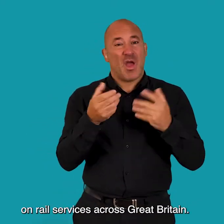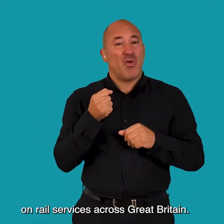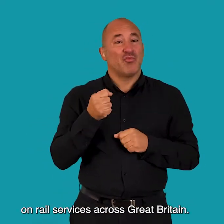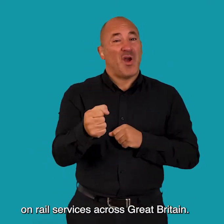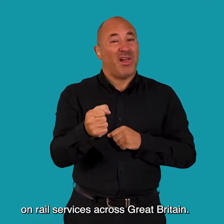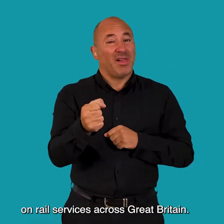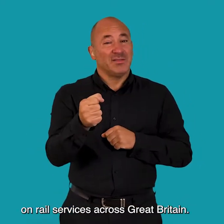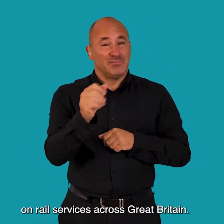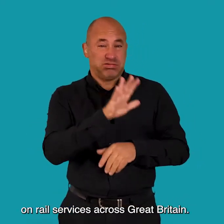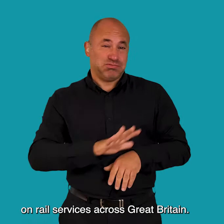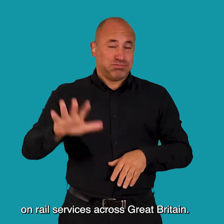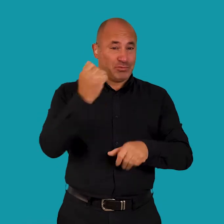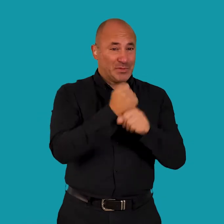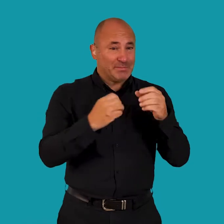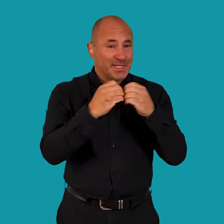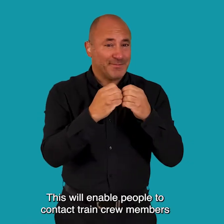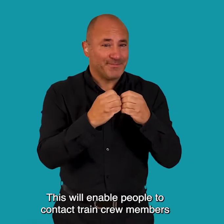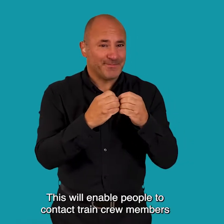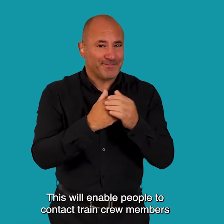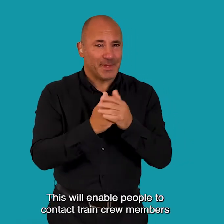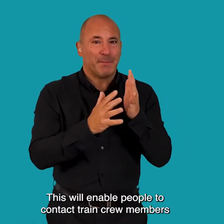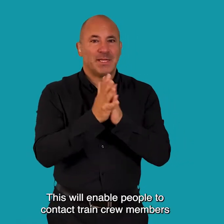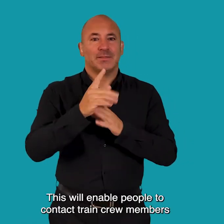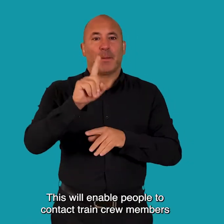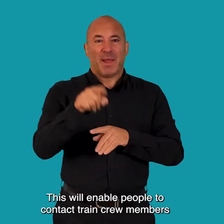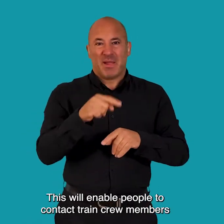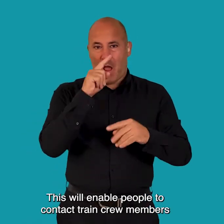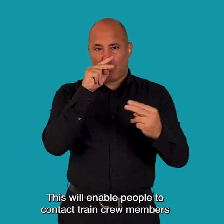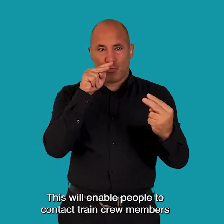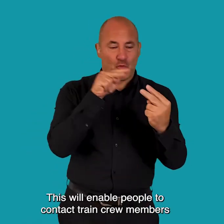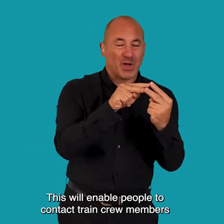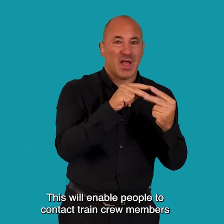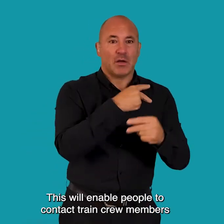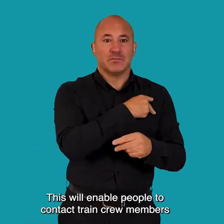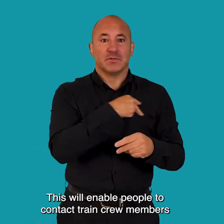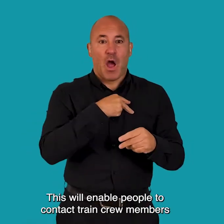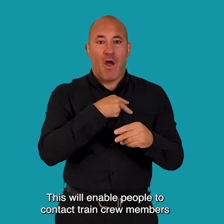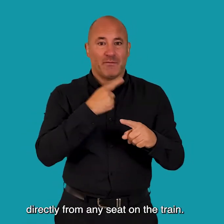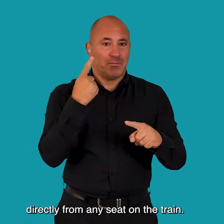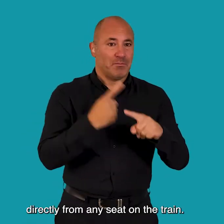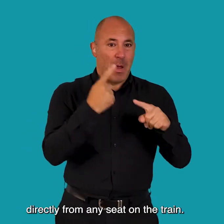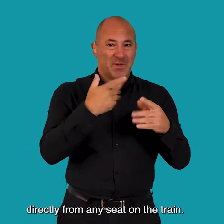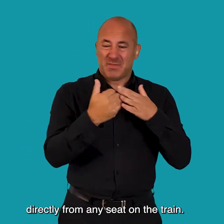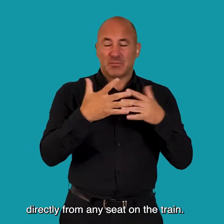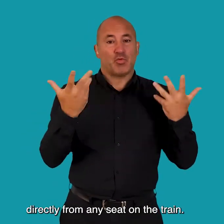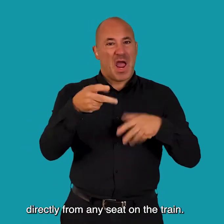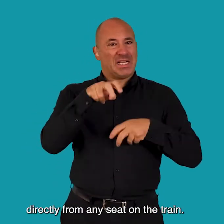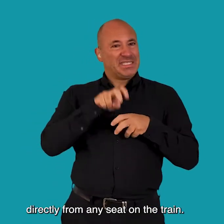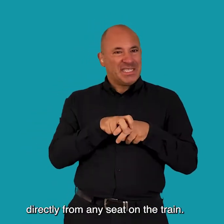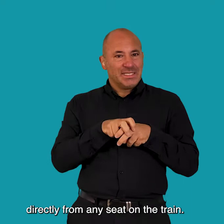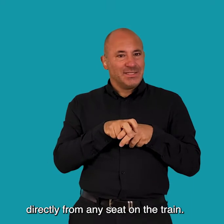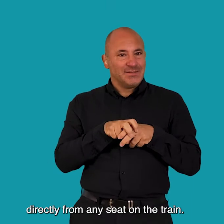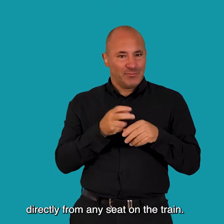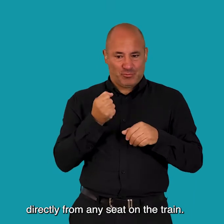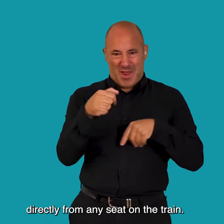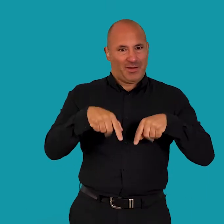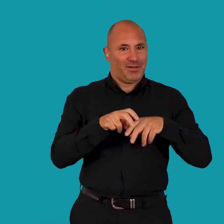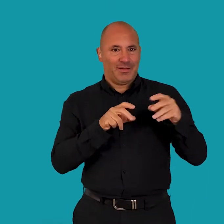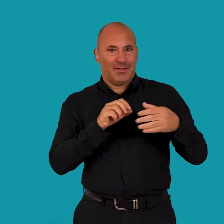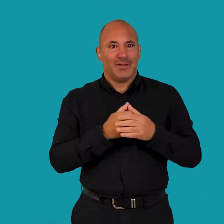across Great Britain. This will enable people to contact train crew members directly from any seat on the train.